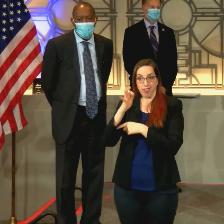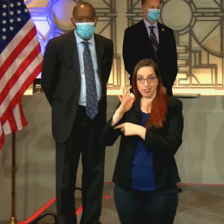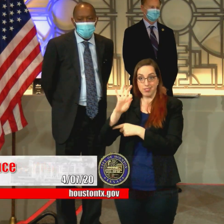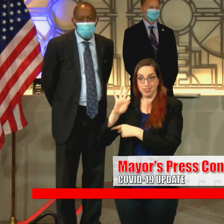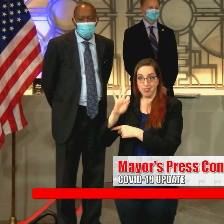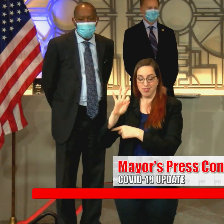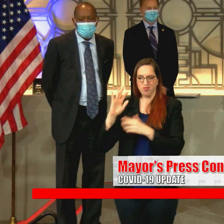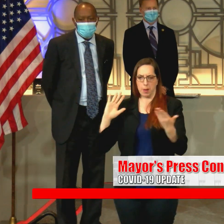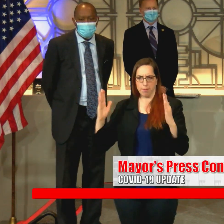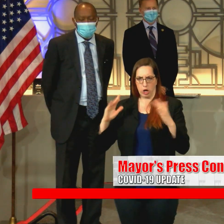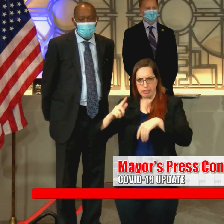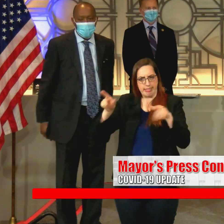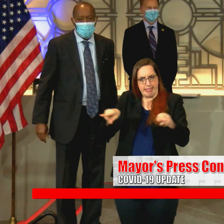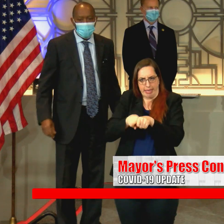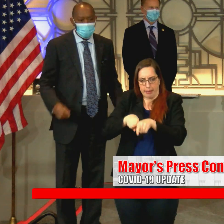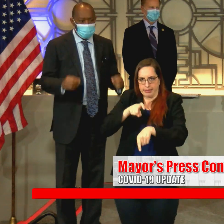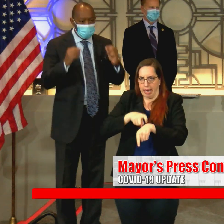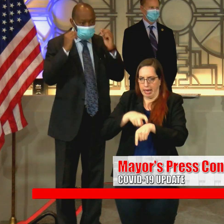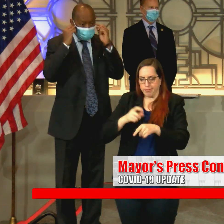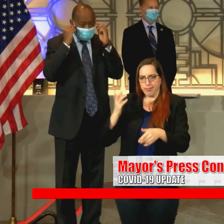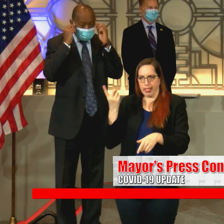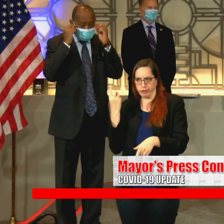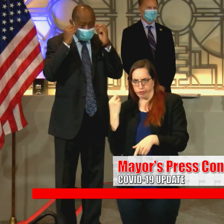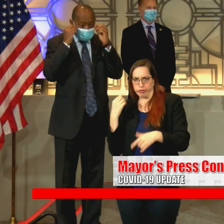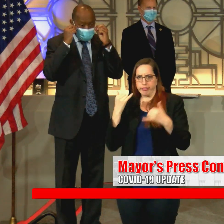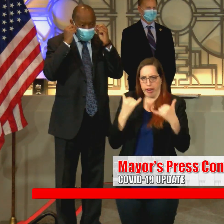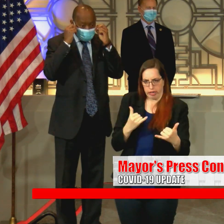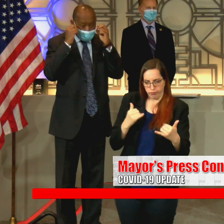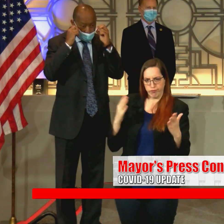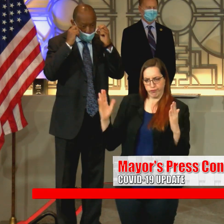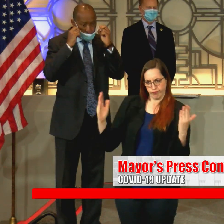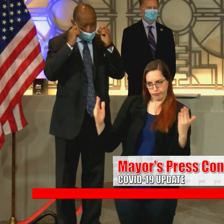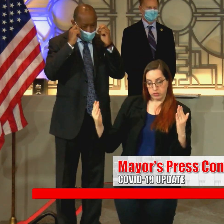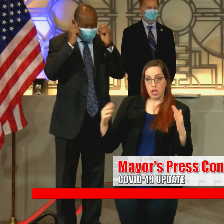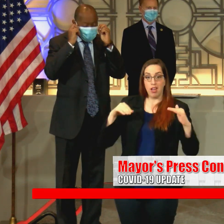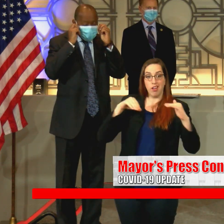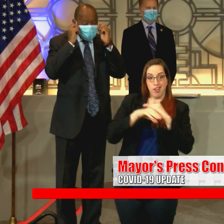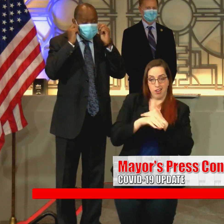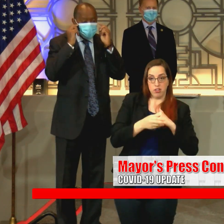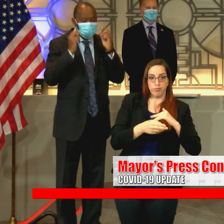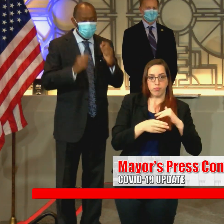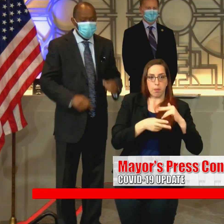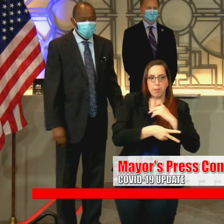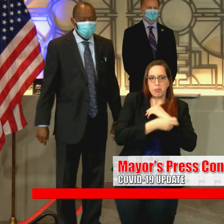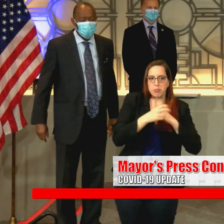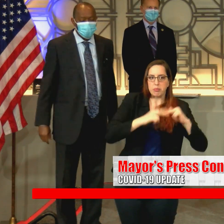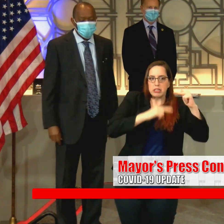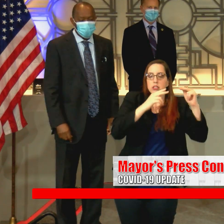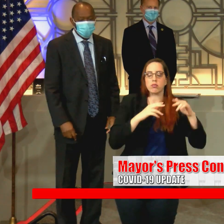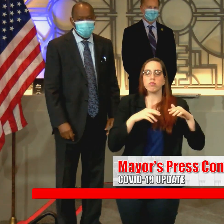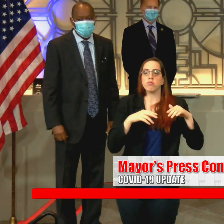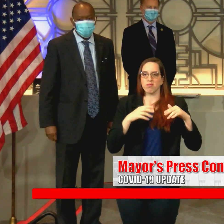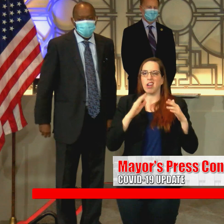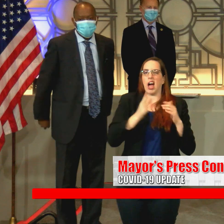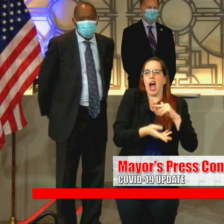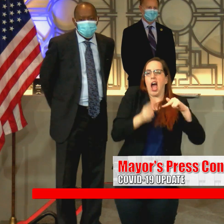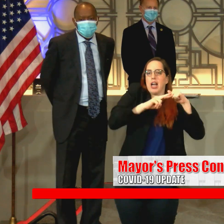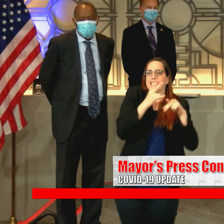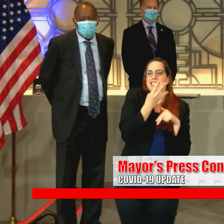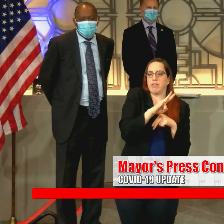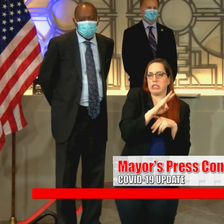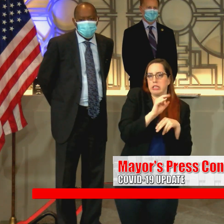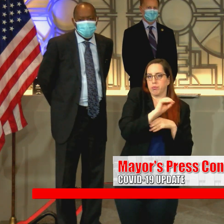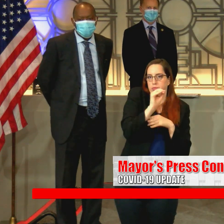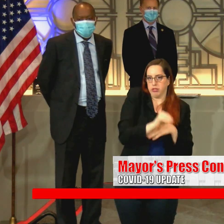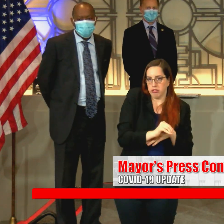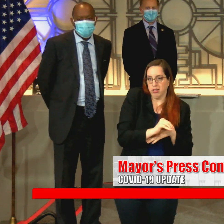So we're looking at the same time frame in 2019 to 2020. Burglary of buildings are up 17%, and comparing pre-COVID